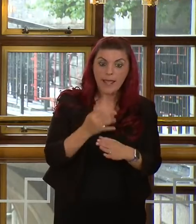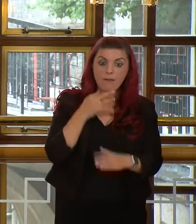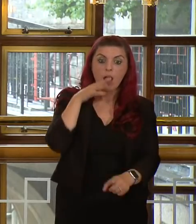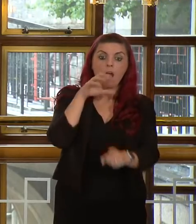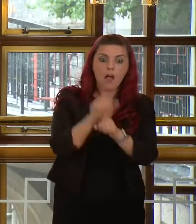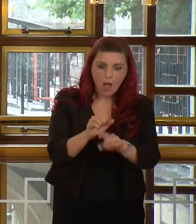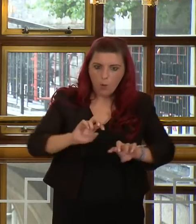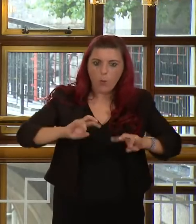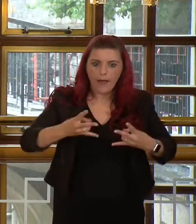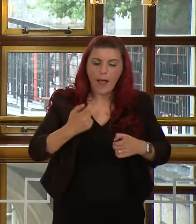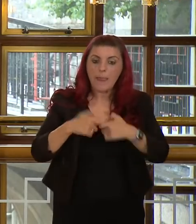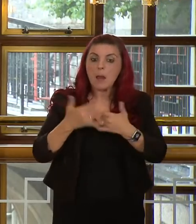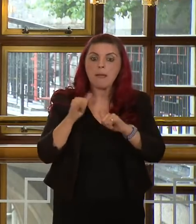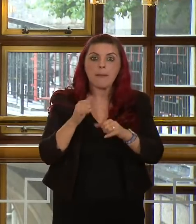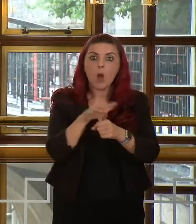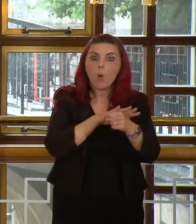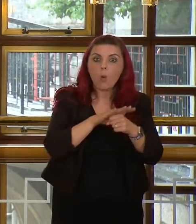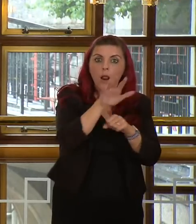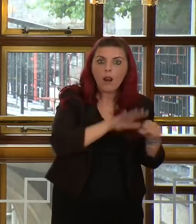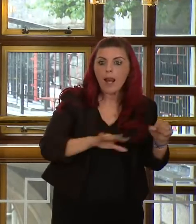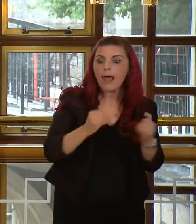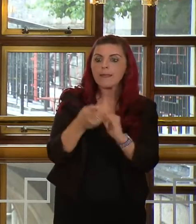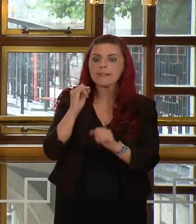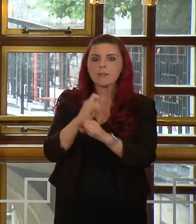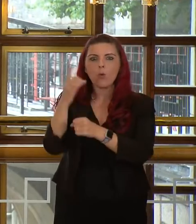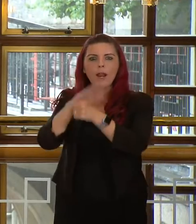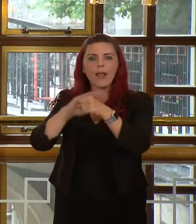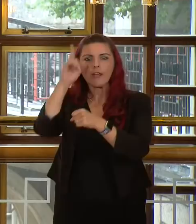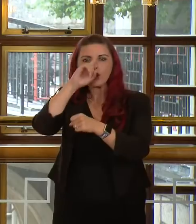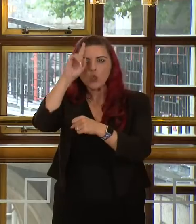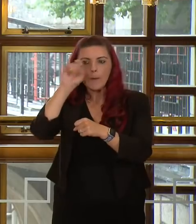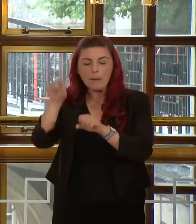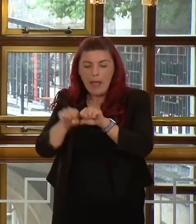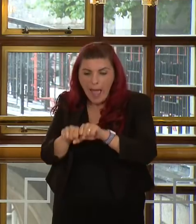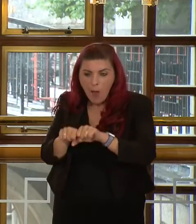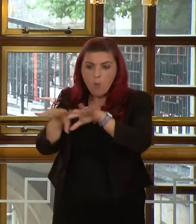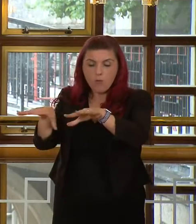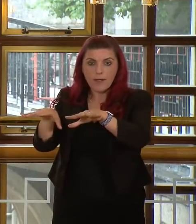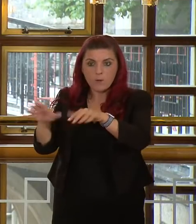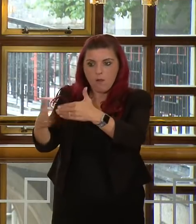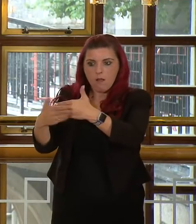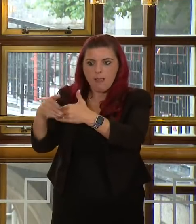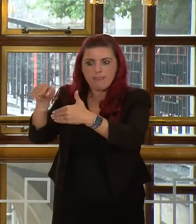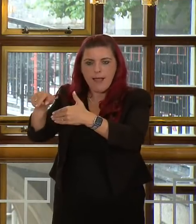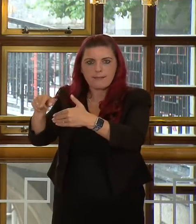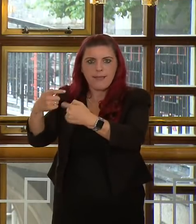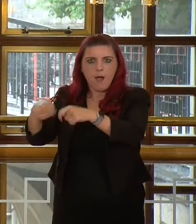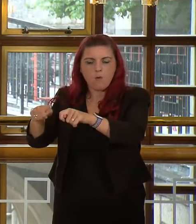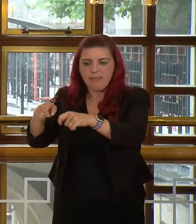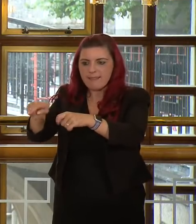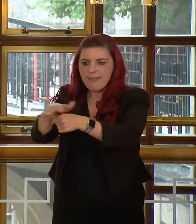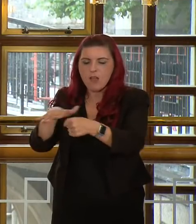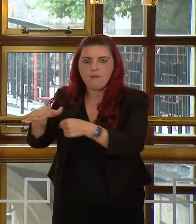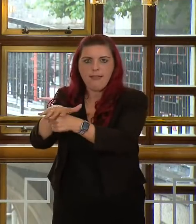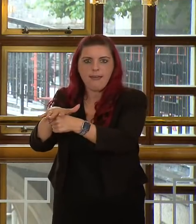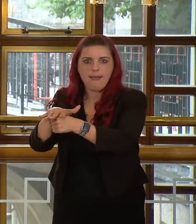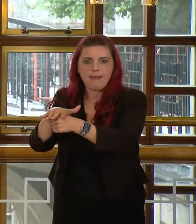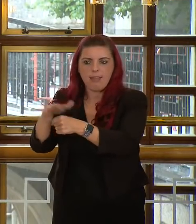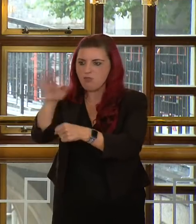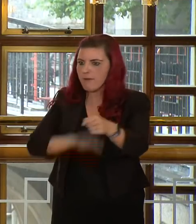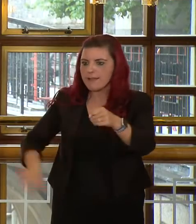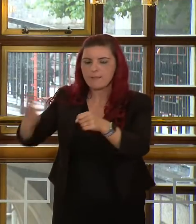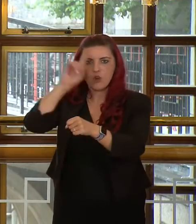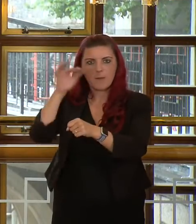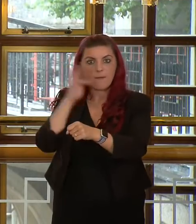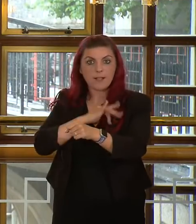Korea, for example, to get that under control, and that's the plan. So yes, we are reopening the country ahead of schedule. That's a really good thing. Businesses are going to